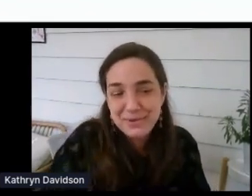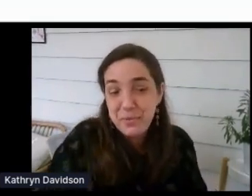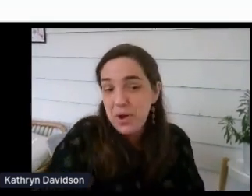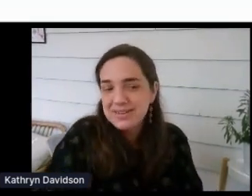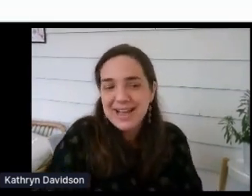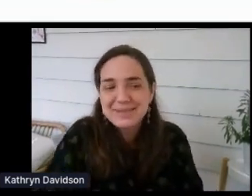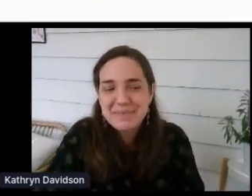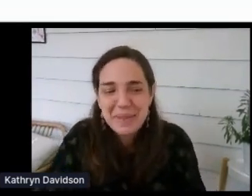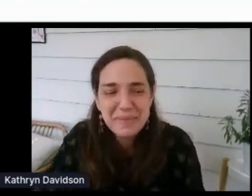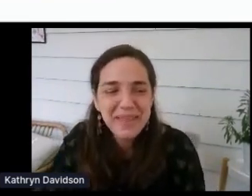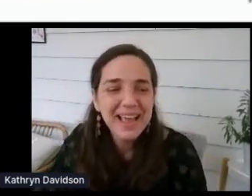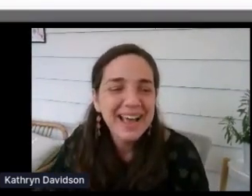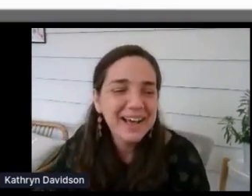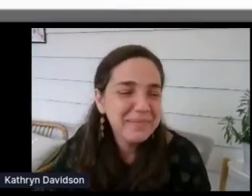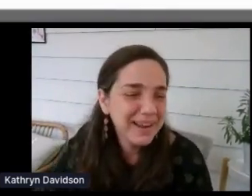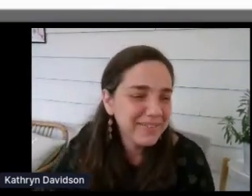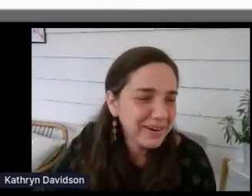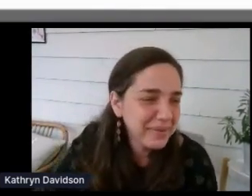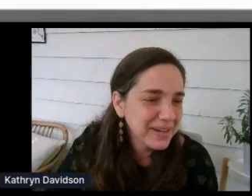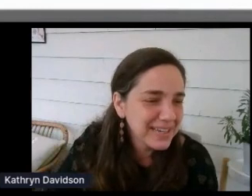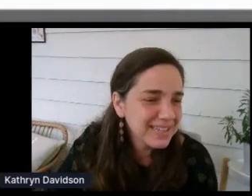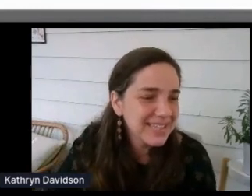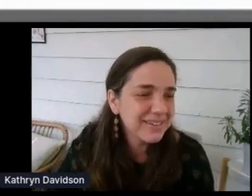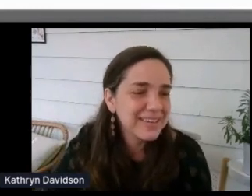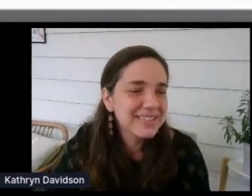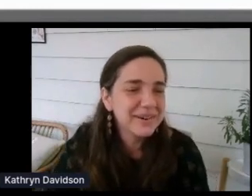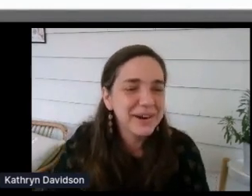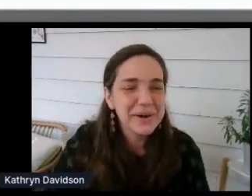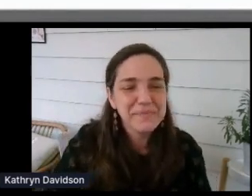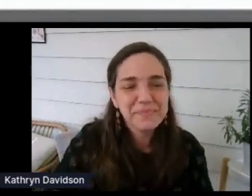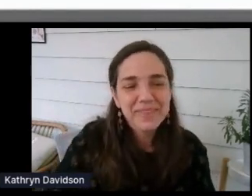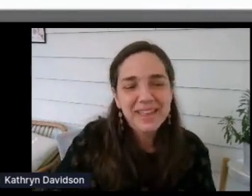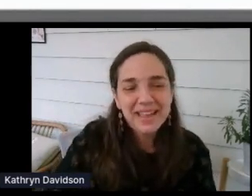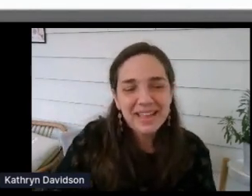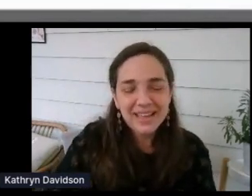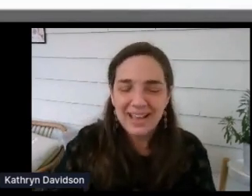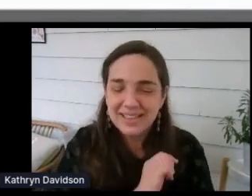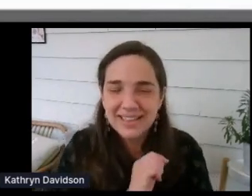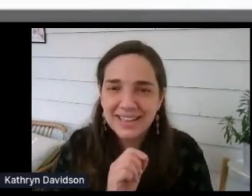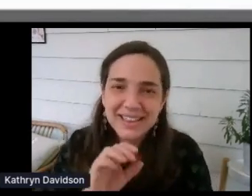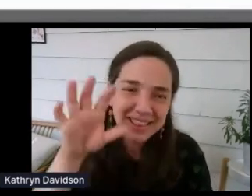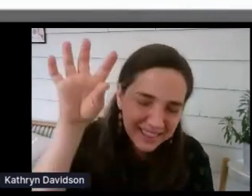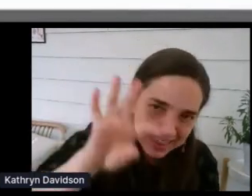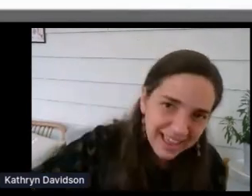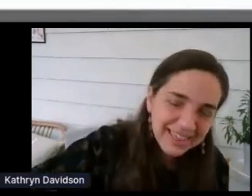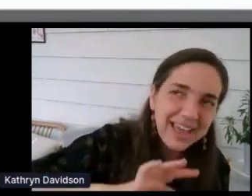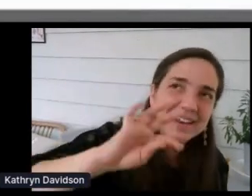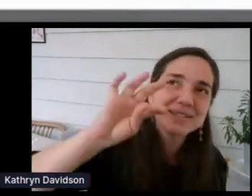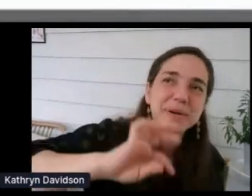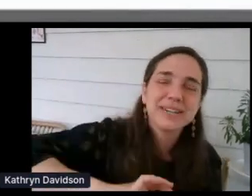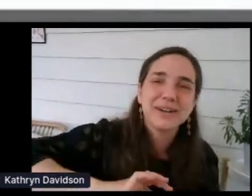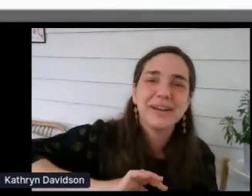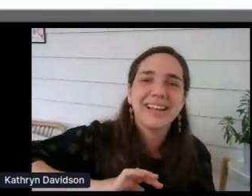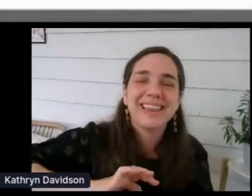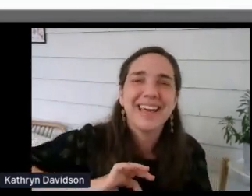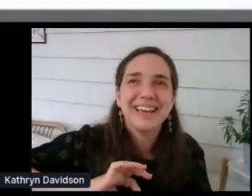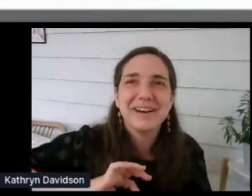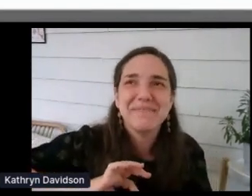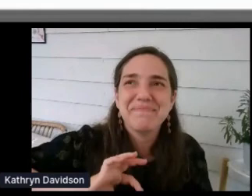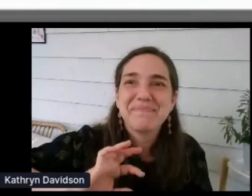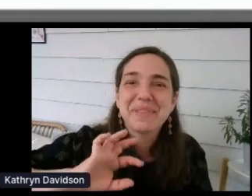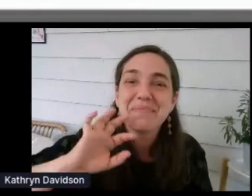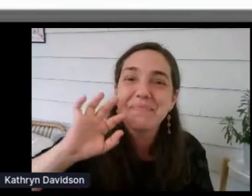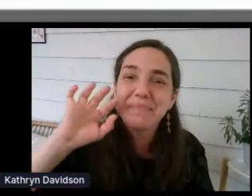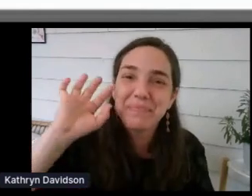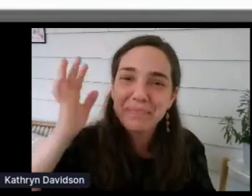more slides if you want to ask me about them, but I figured we wouldn't think of this anyway. So yeah, that is work showing that